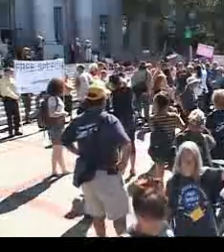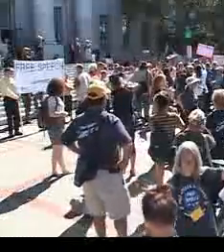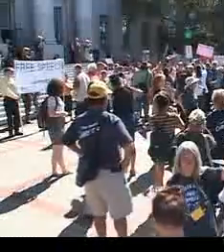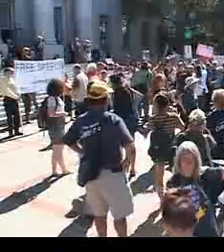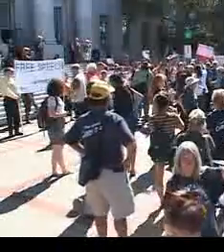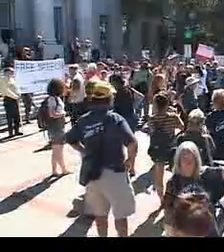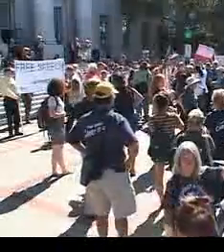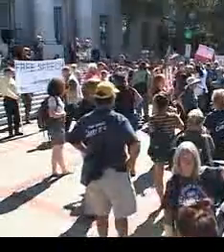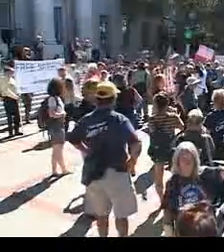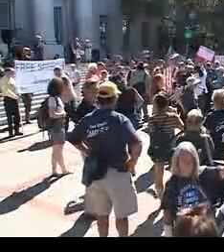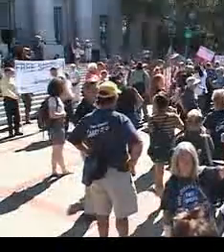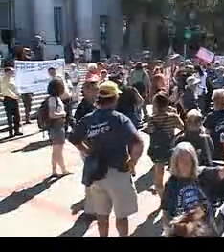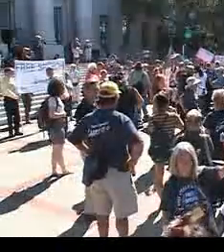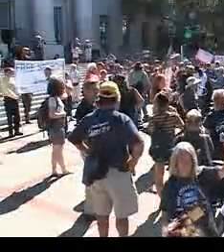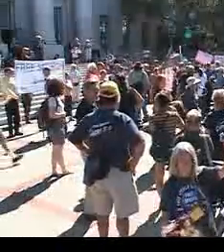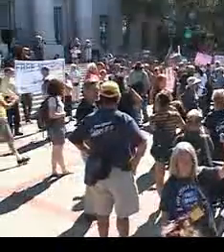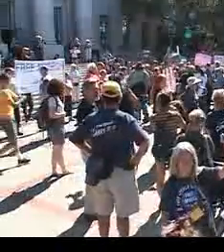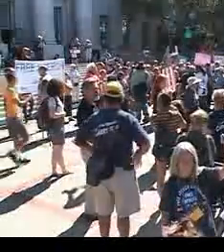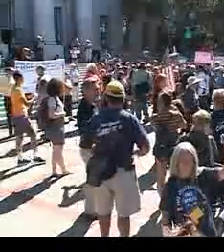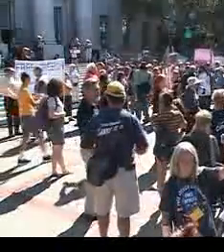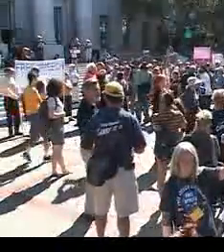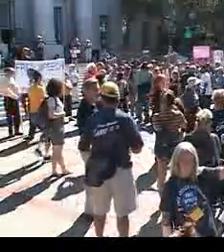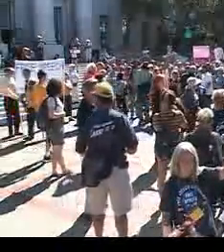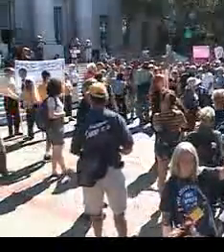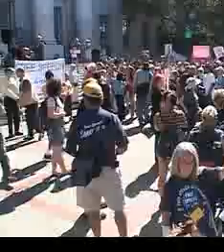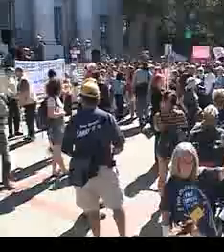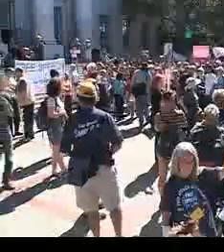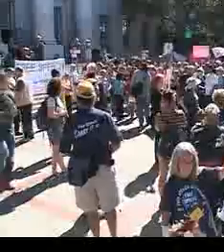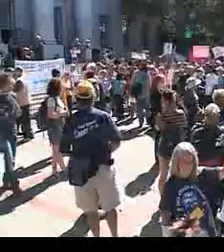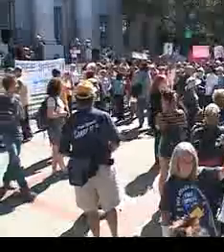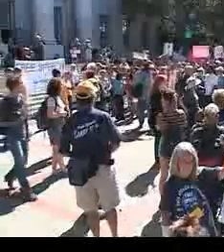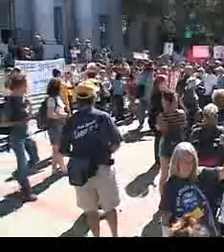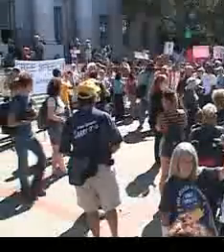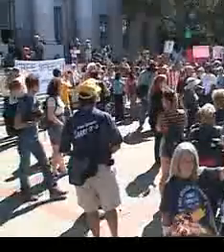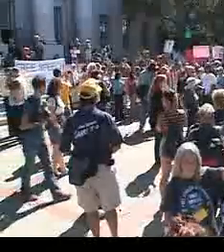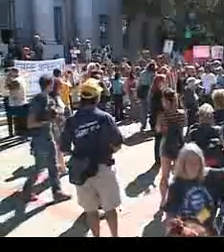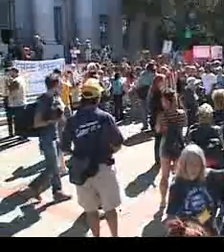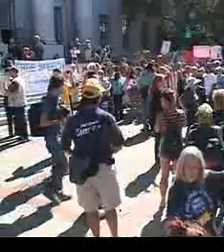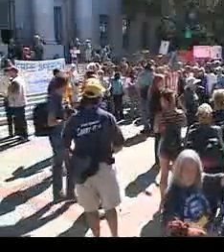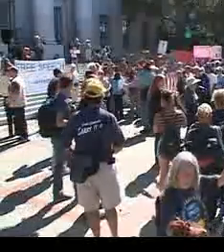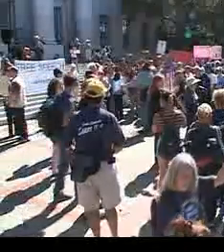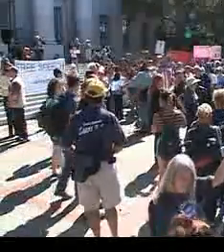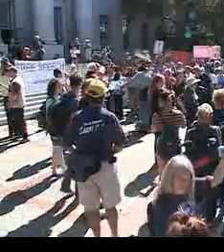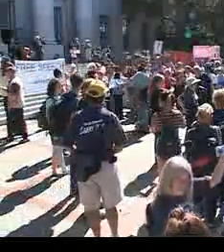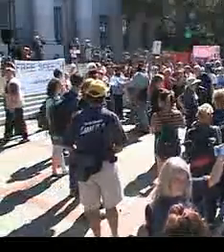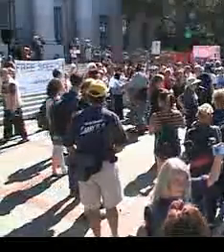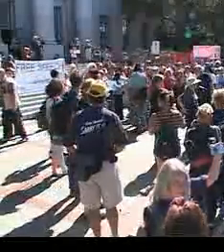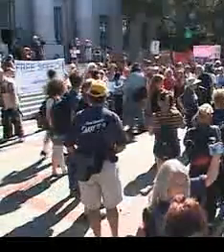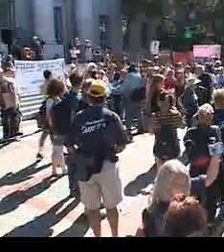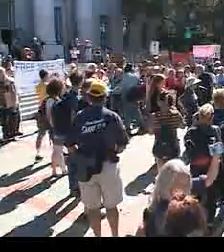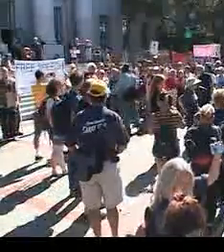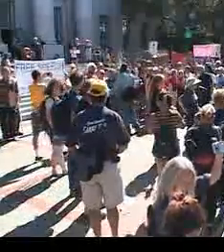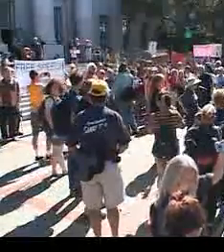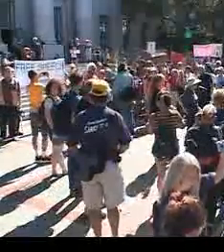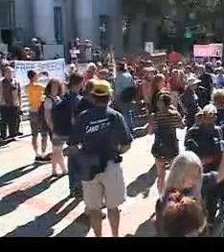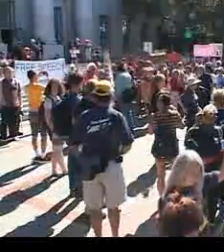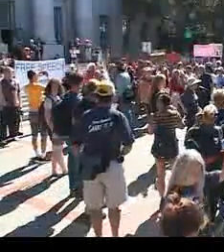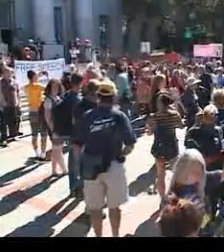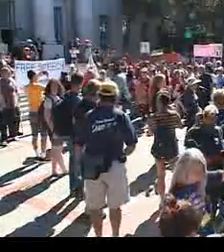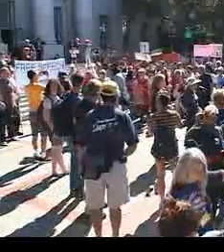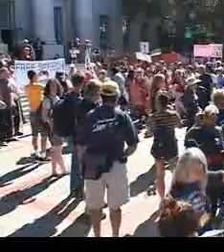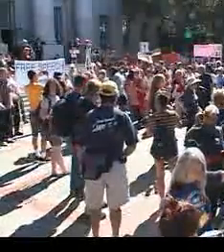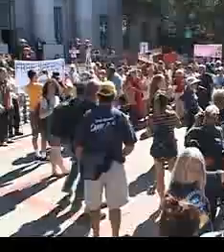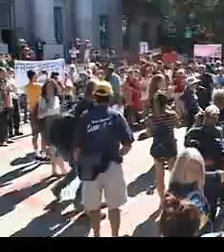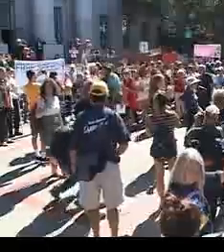sit-in. And the right to have campus tables to advocate political and